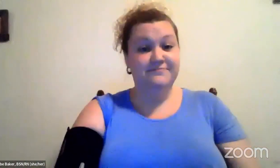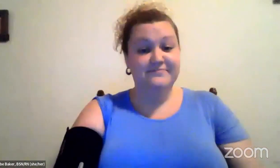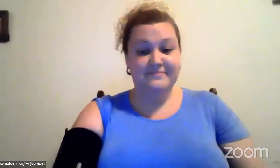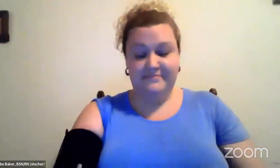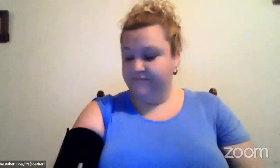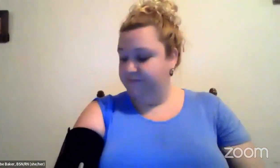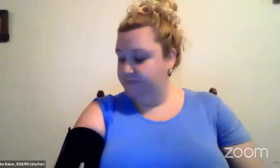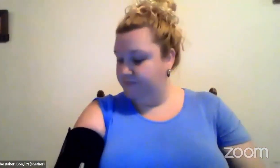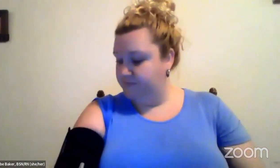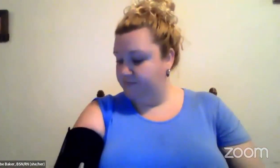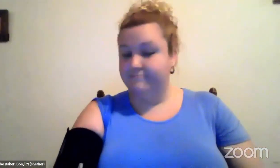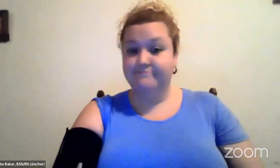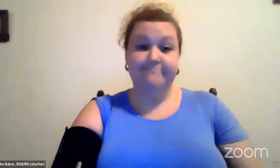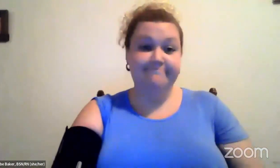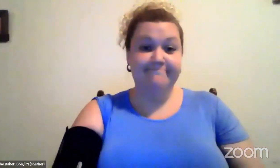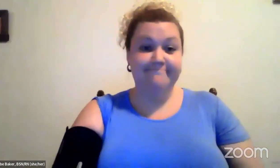Okay, so now I just sit and relax.